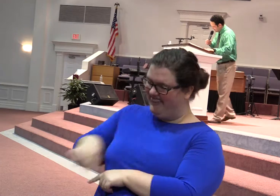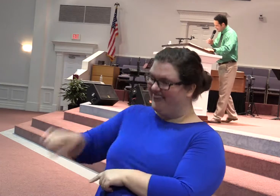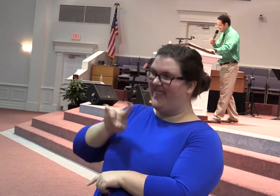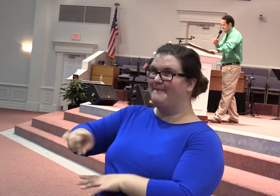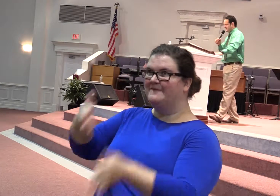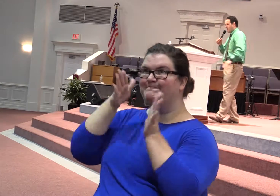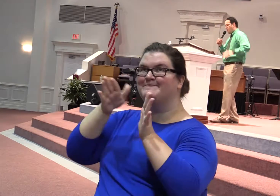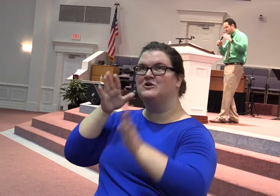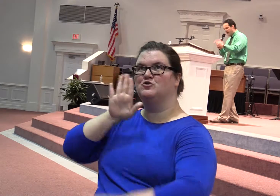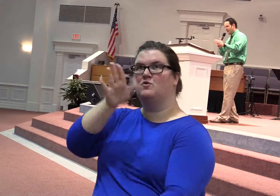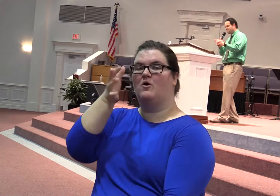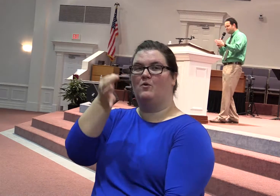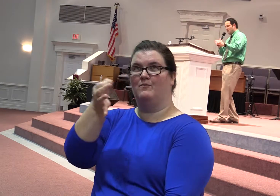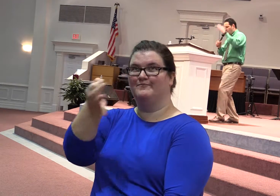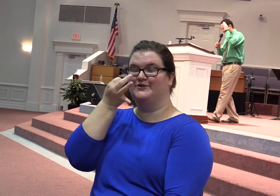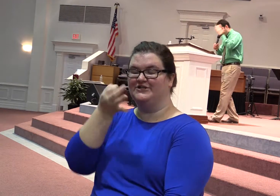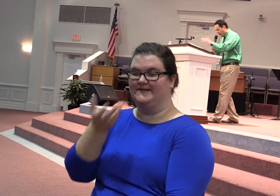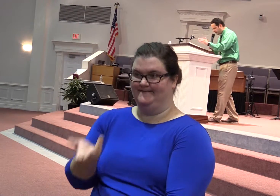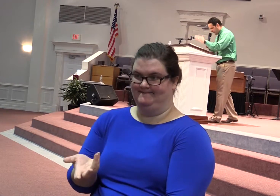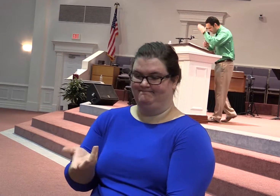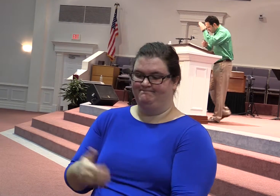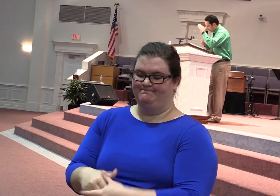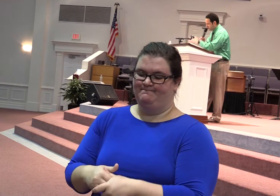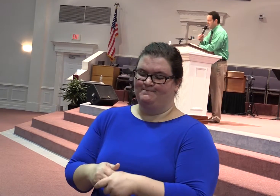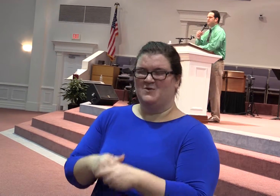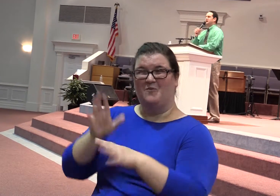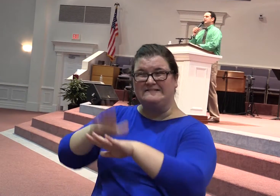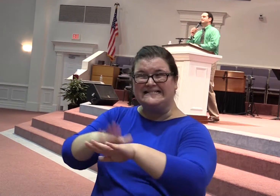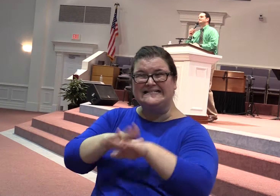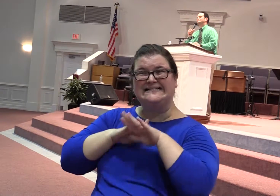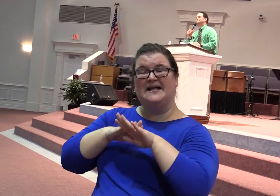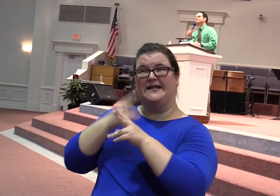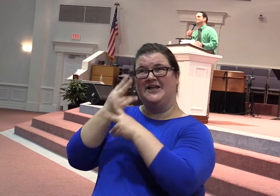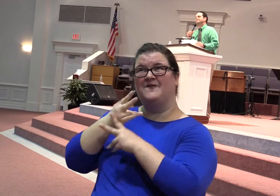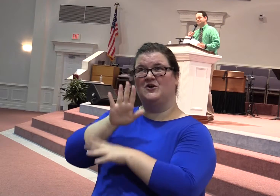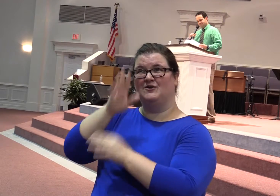thee. He said, watch out what doctrine you teach, son. Right.